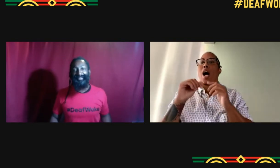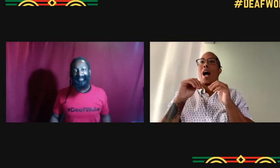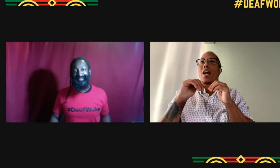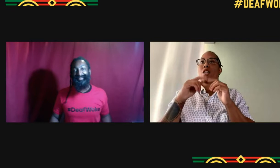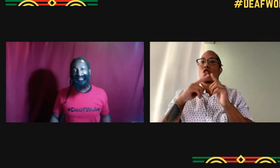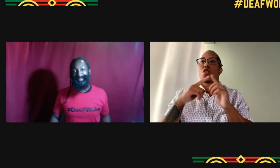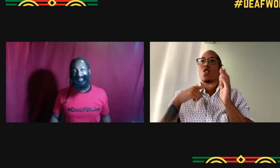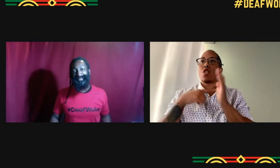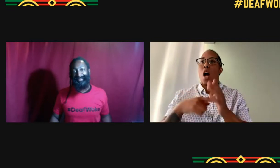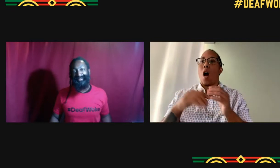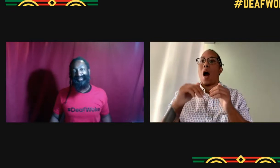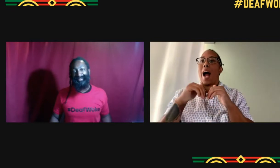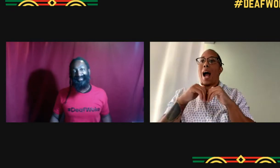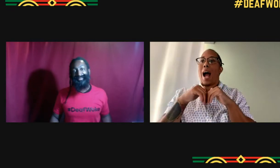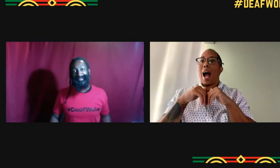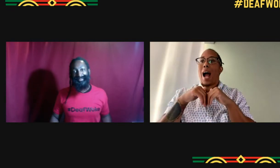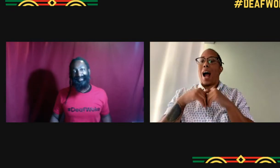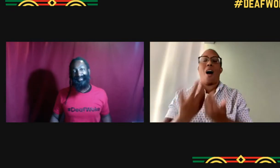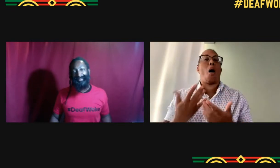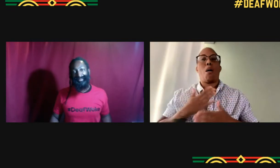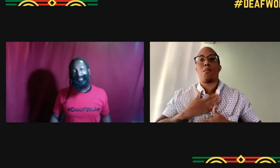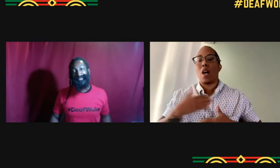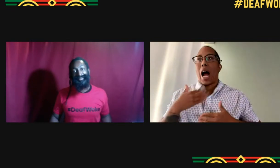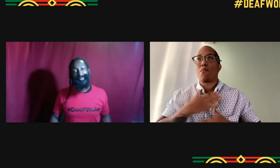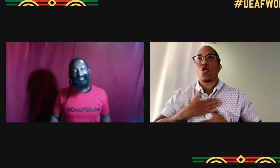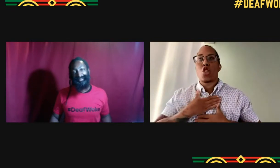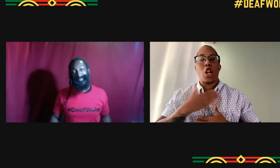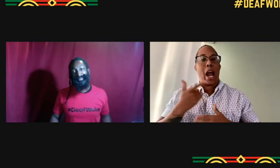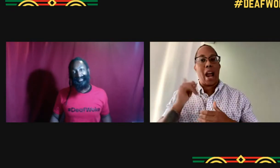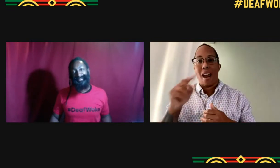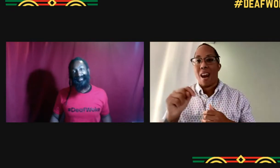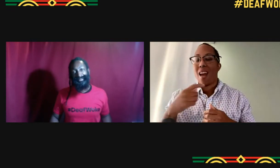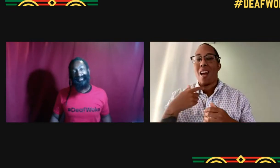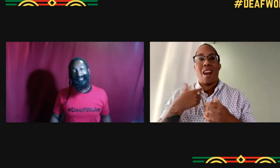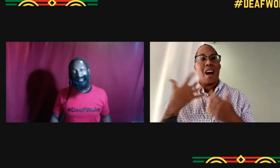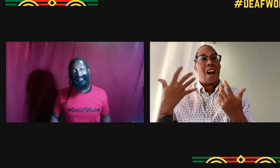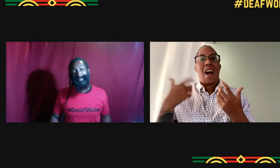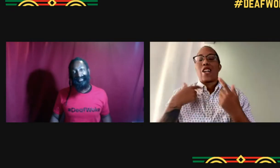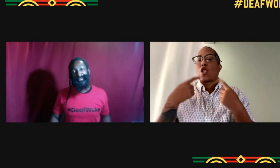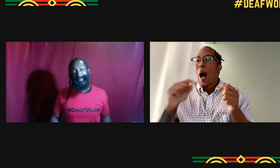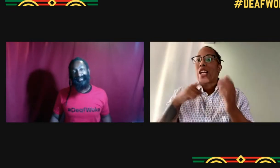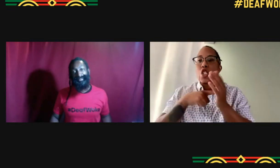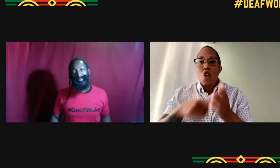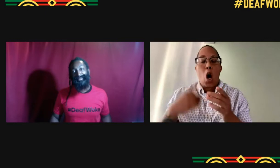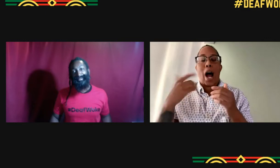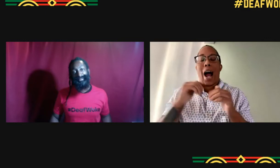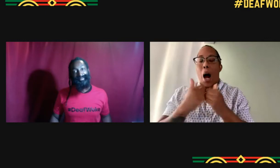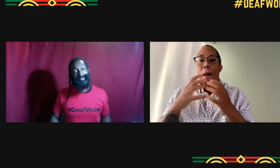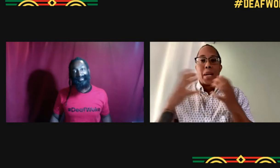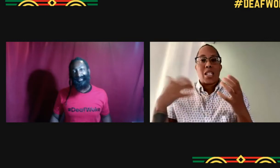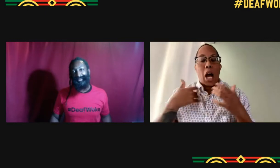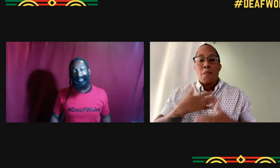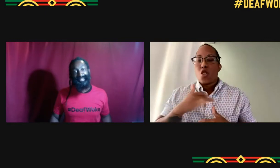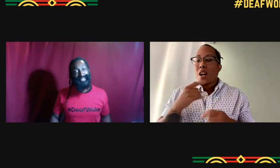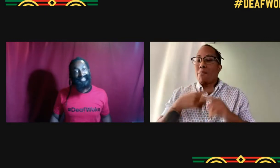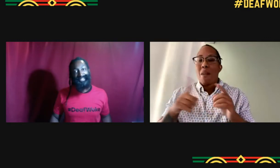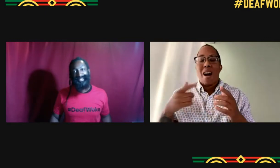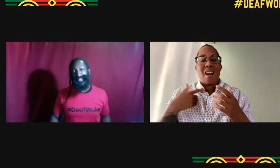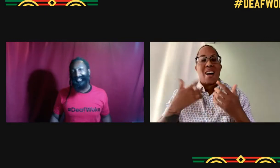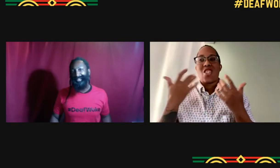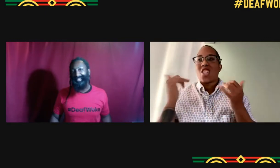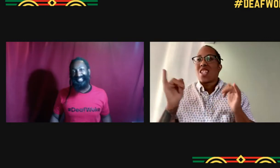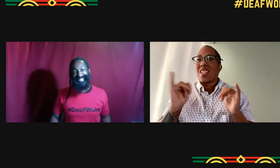donations? You know, I have no words to express and show everything, in terms of how I appreciate